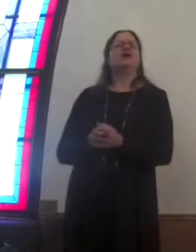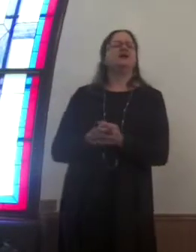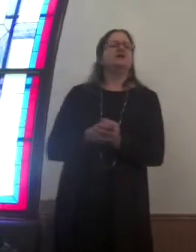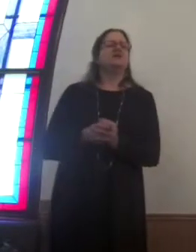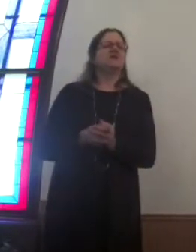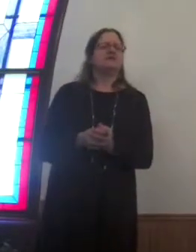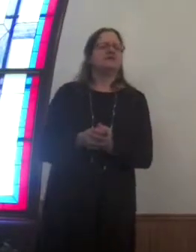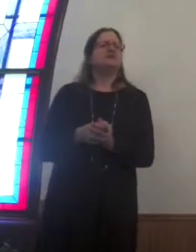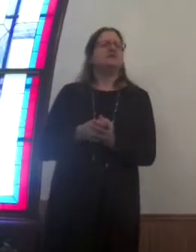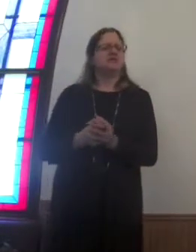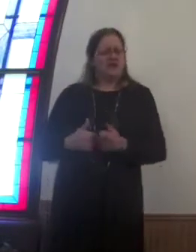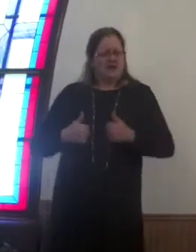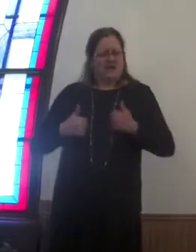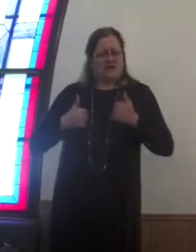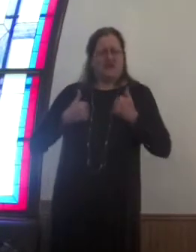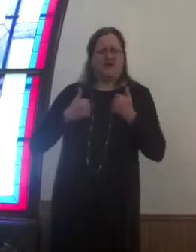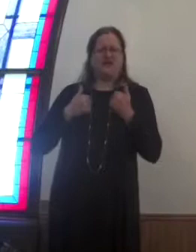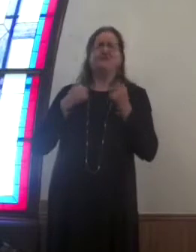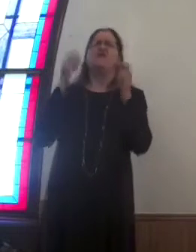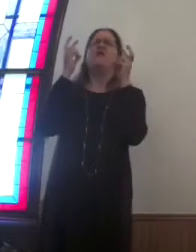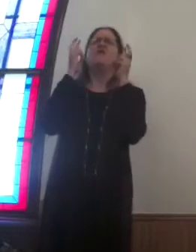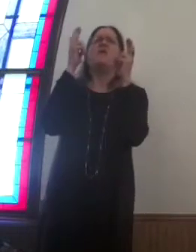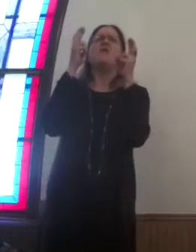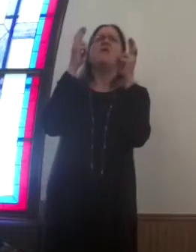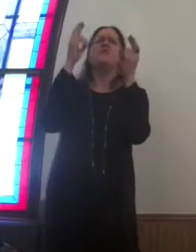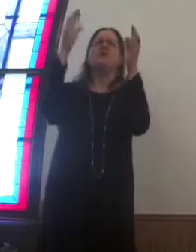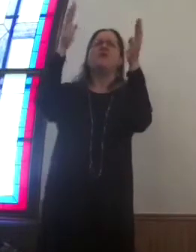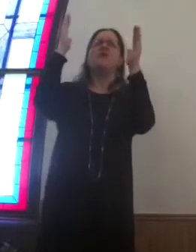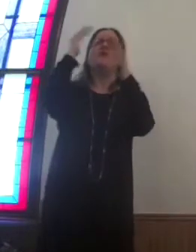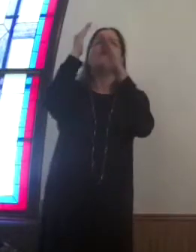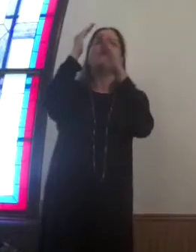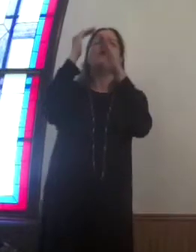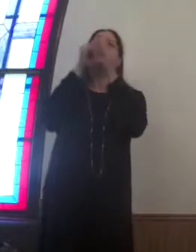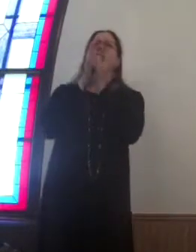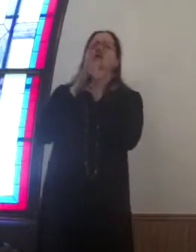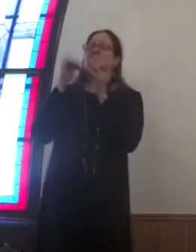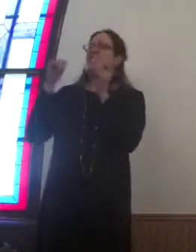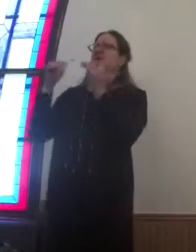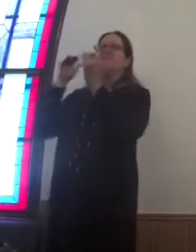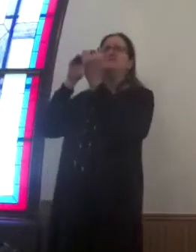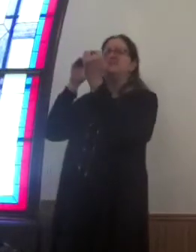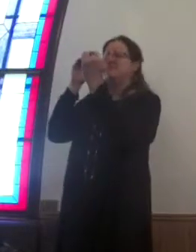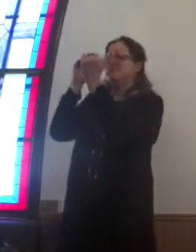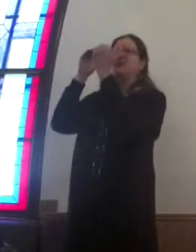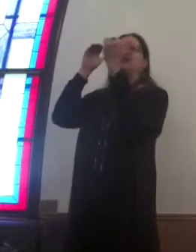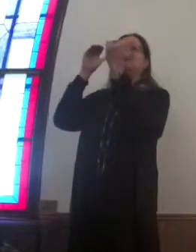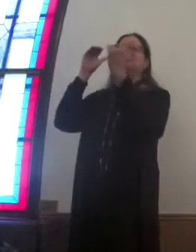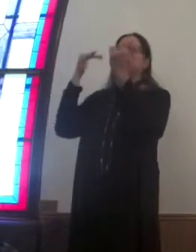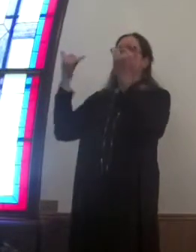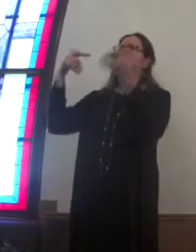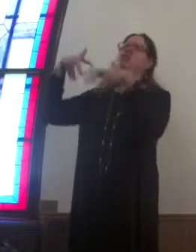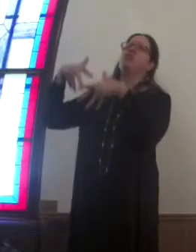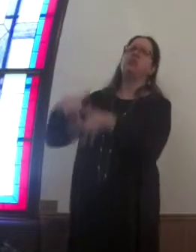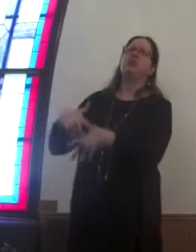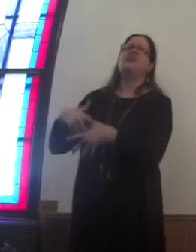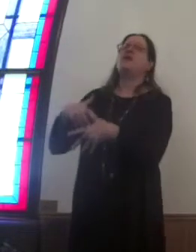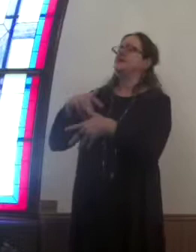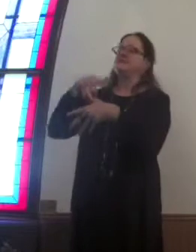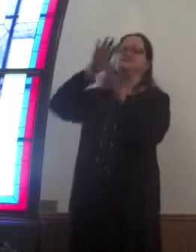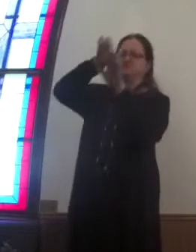to live hopefully in spite and in face of depression, of injustice, that is what